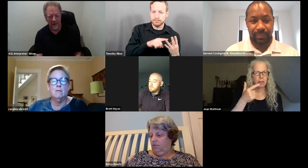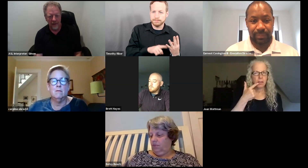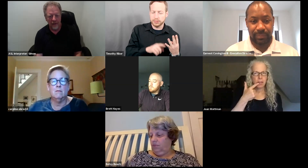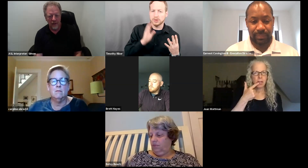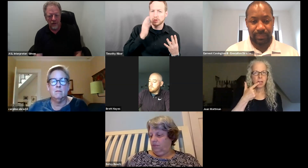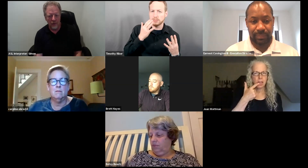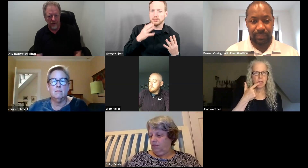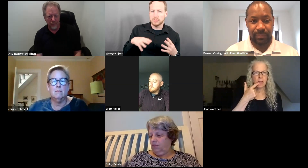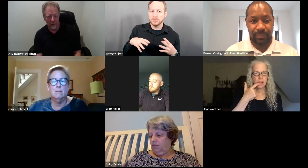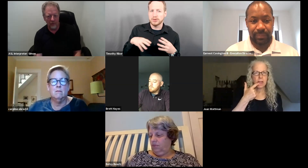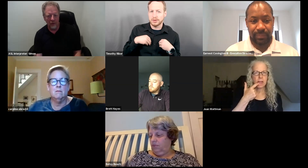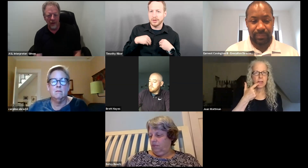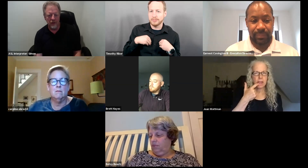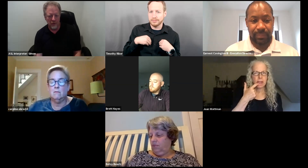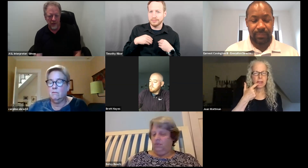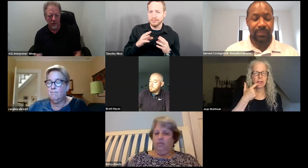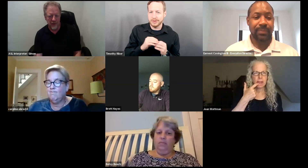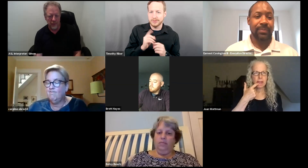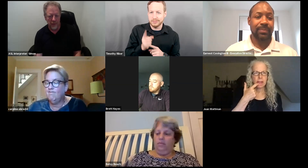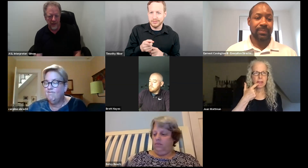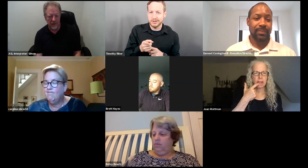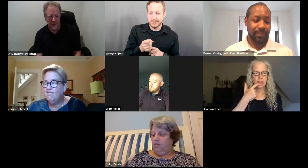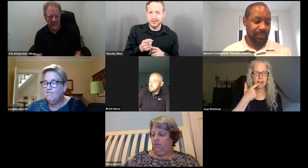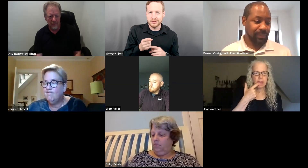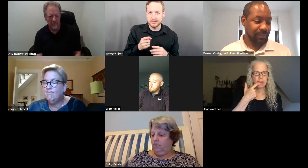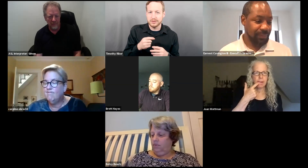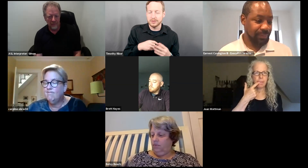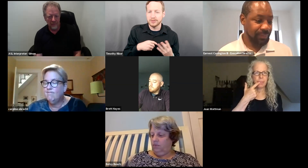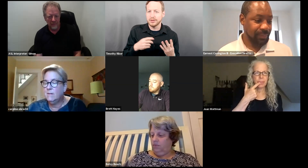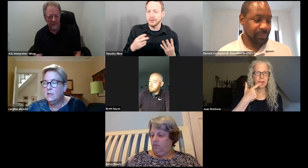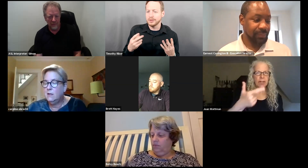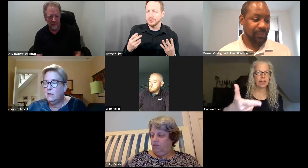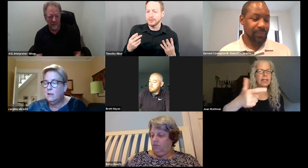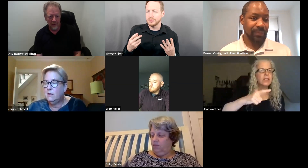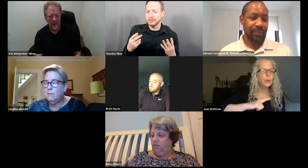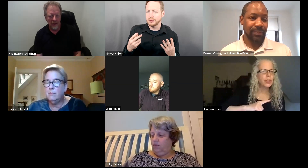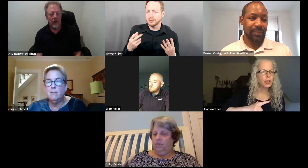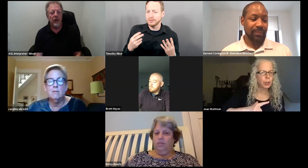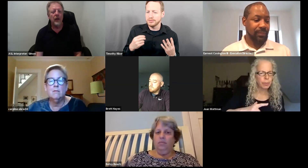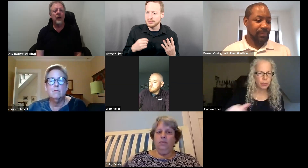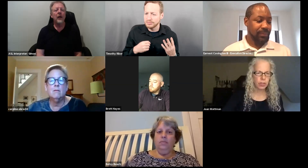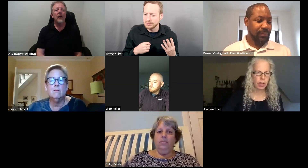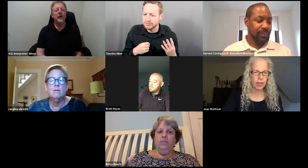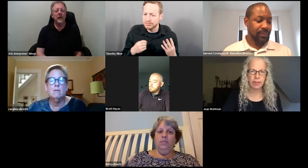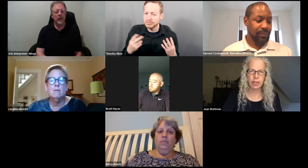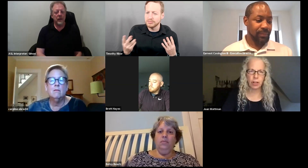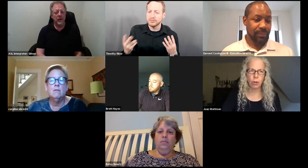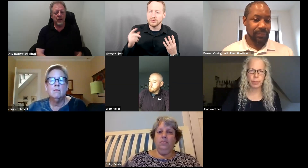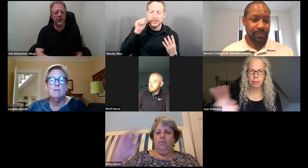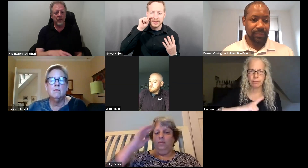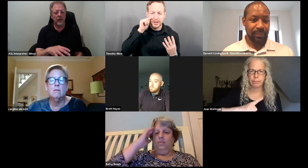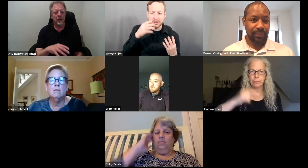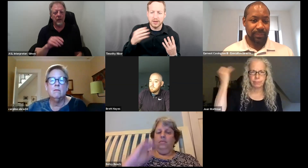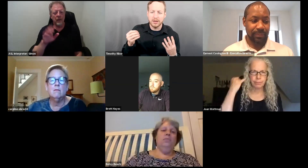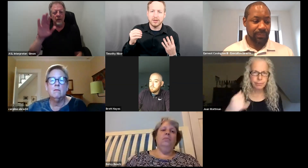okay. So we have four. Okay, so we seem to accept the minutes as written. All right, and let's switch interpreters. I've got my video